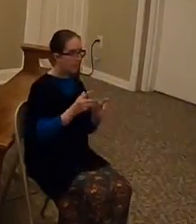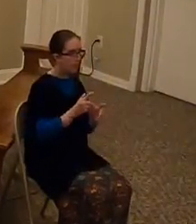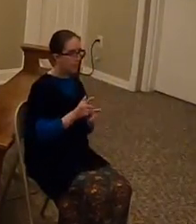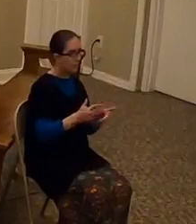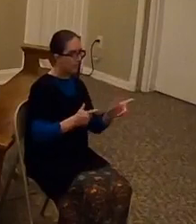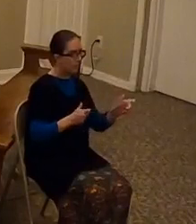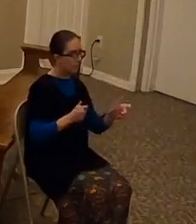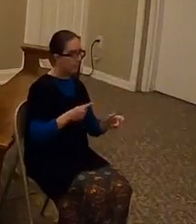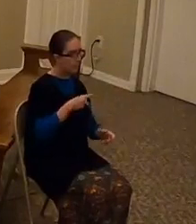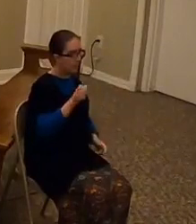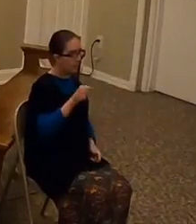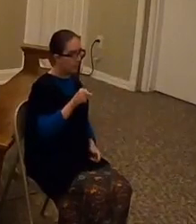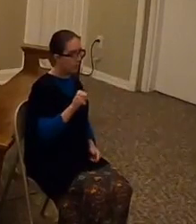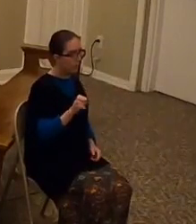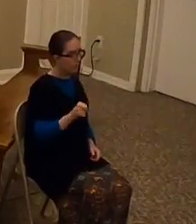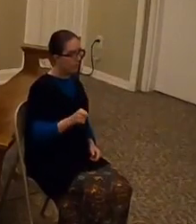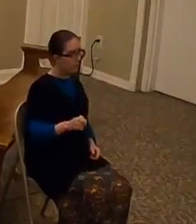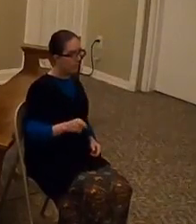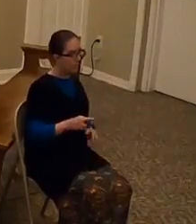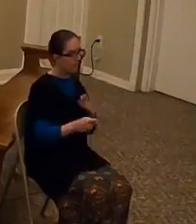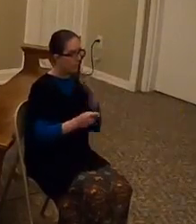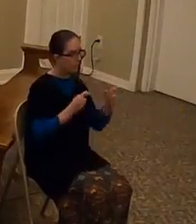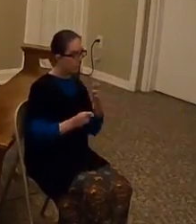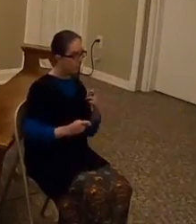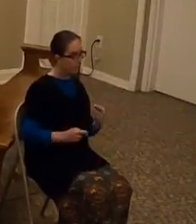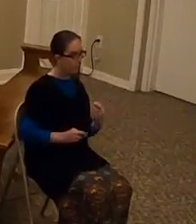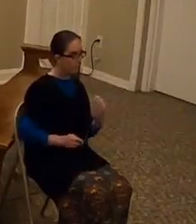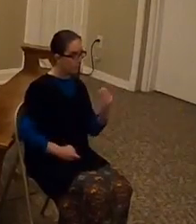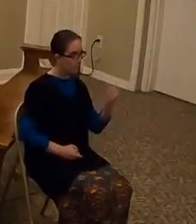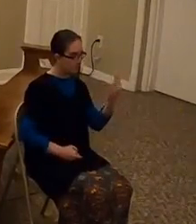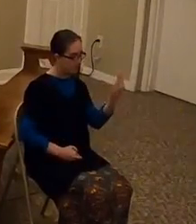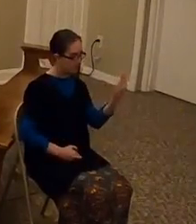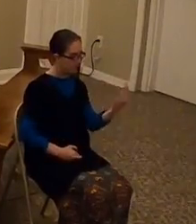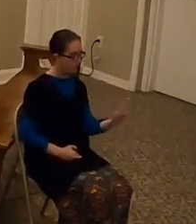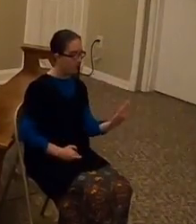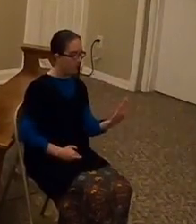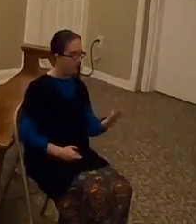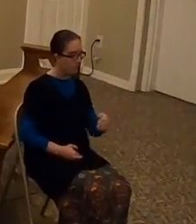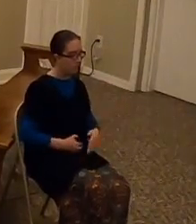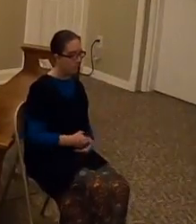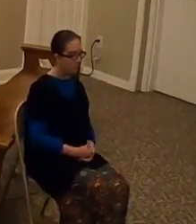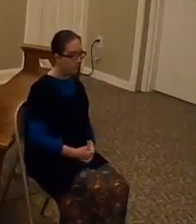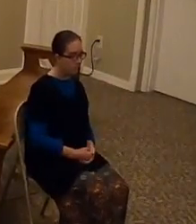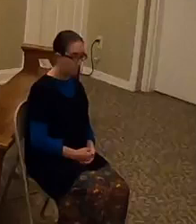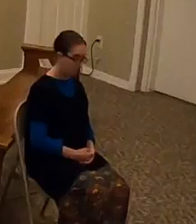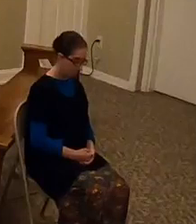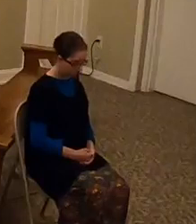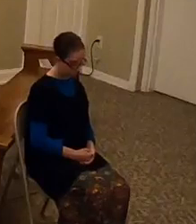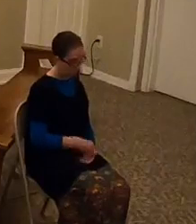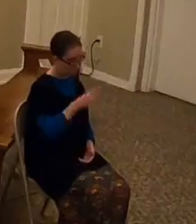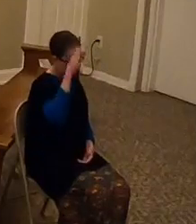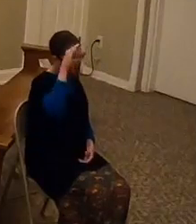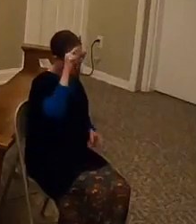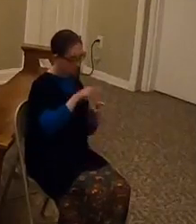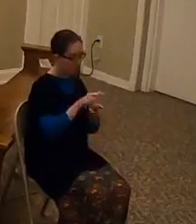run with patience the race that is set before us. Hallelujah.